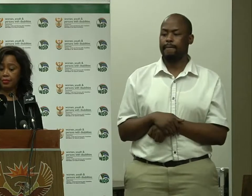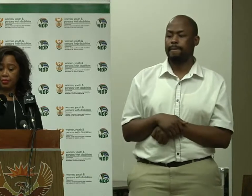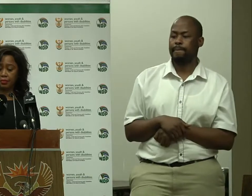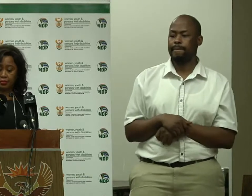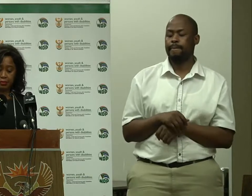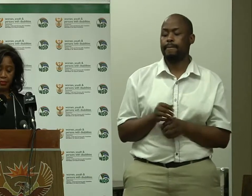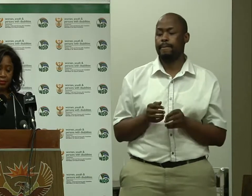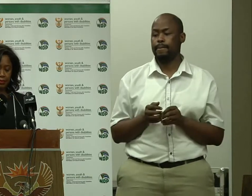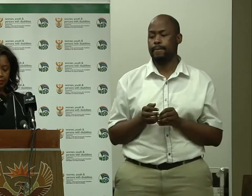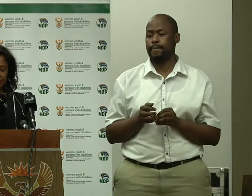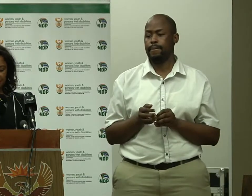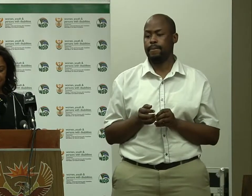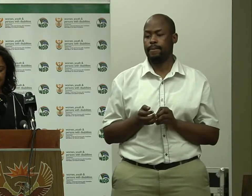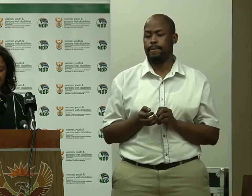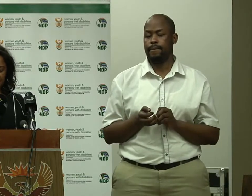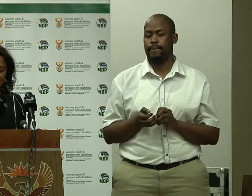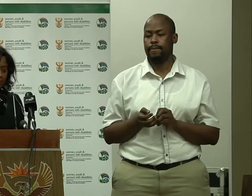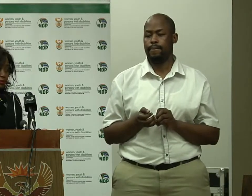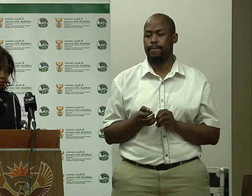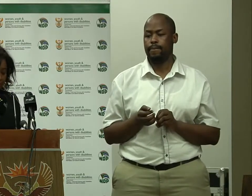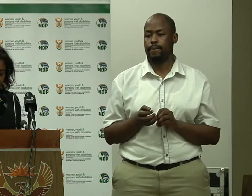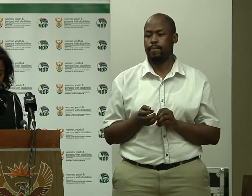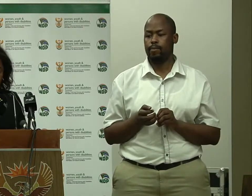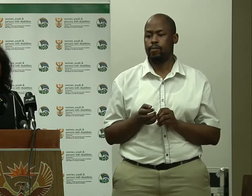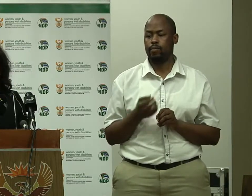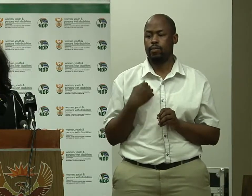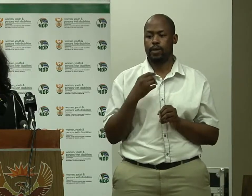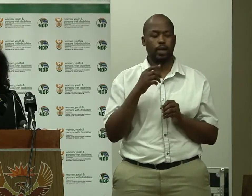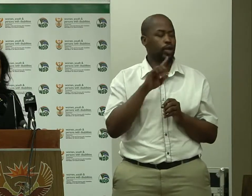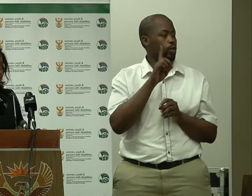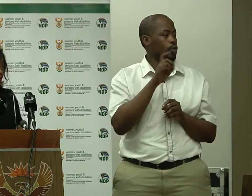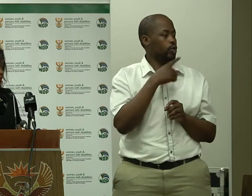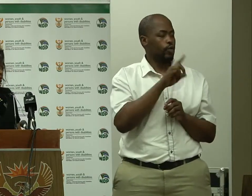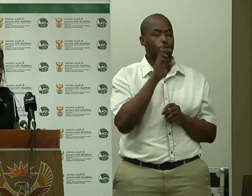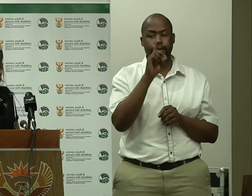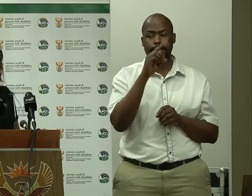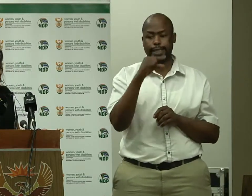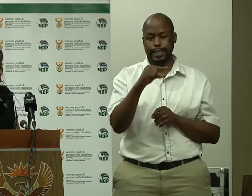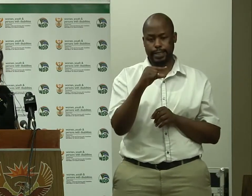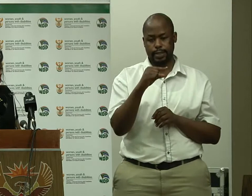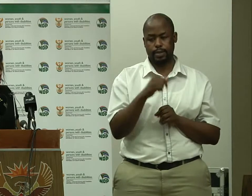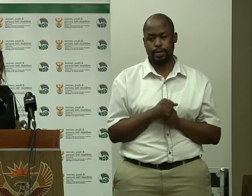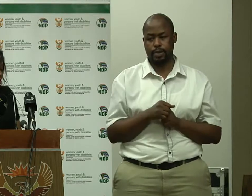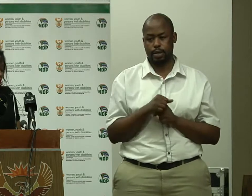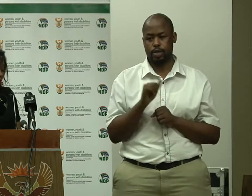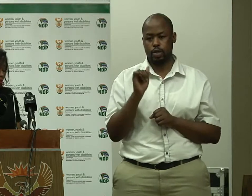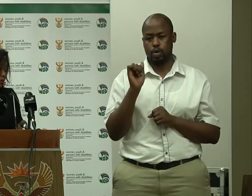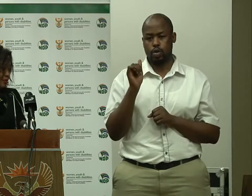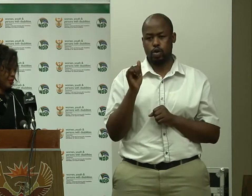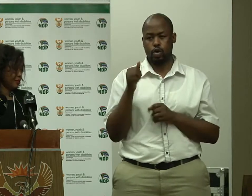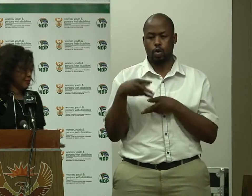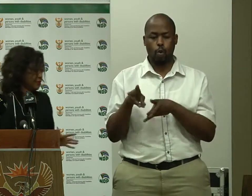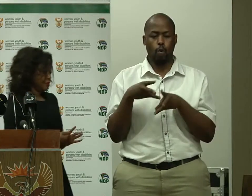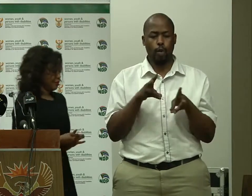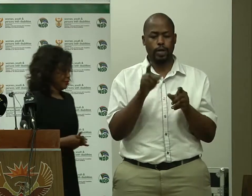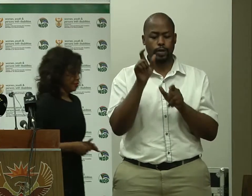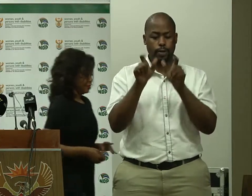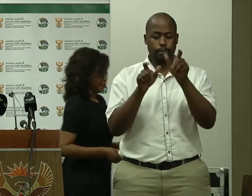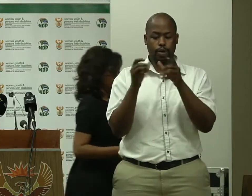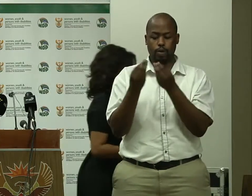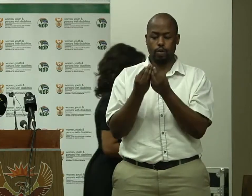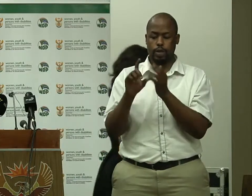Thanks, Maite. This question is directed to the DG. What are ways in which persons